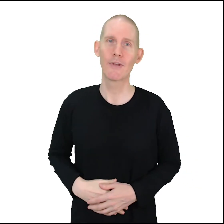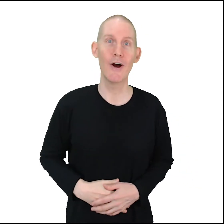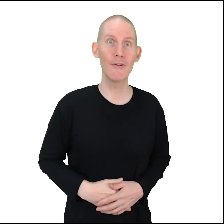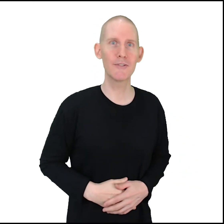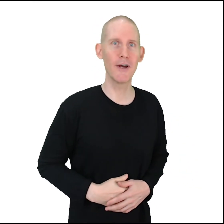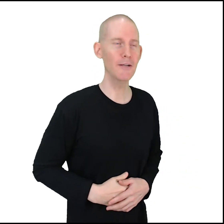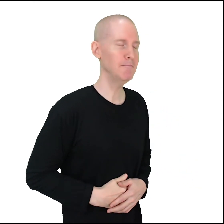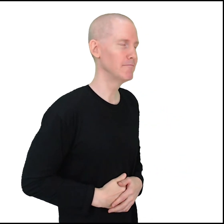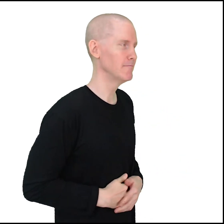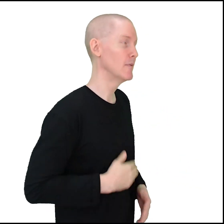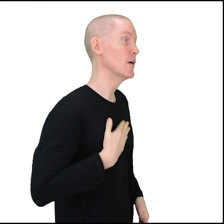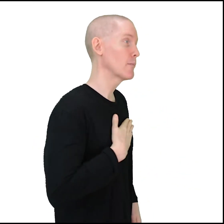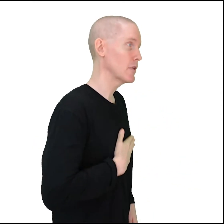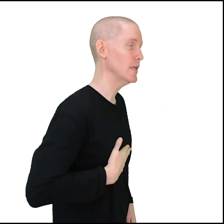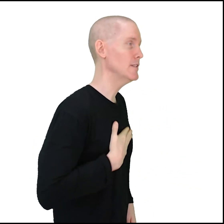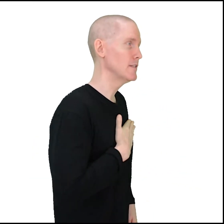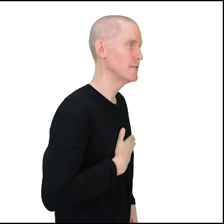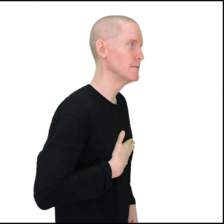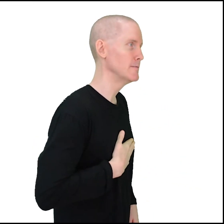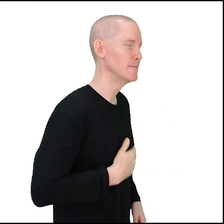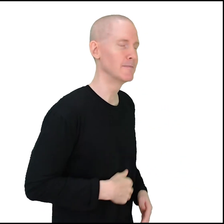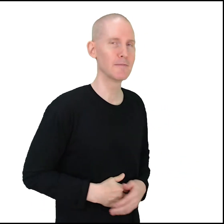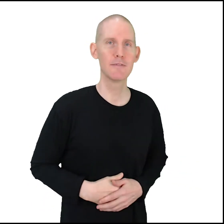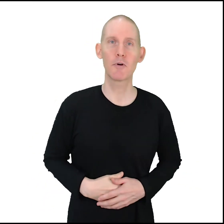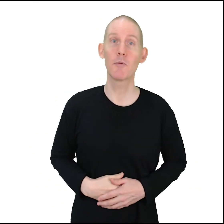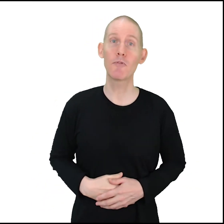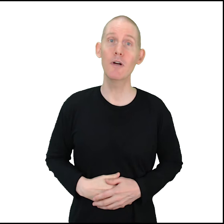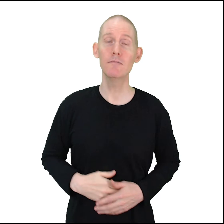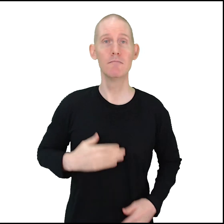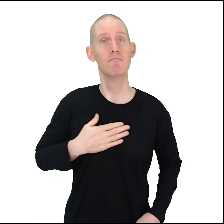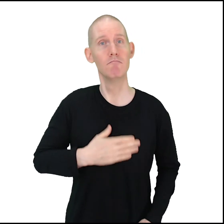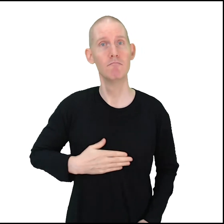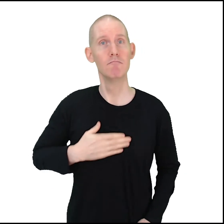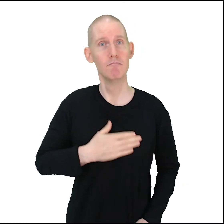Other side, please. From the front.